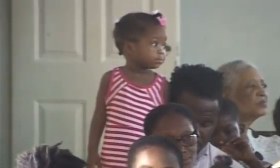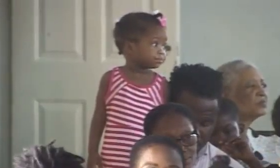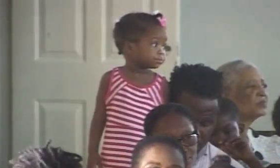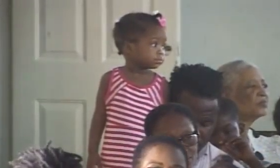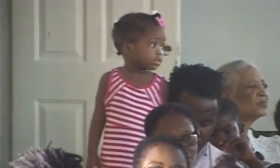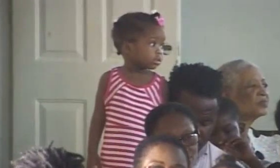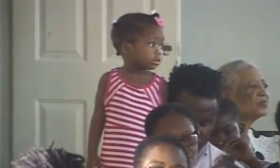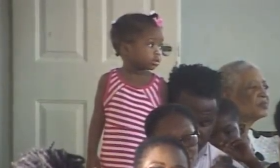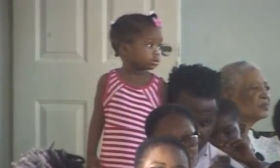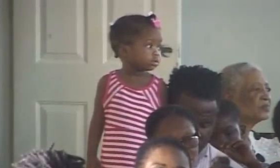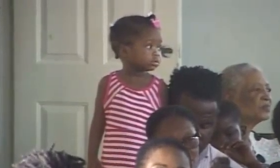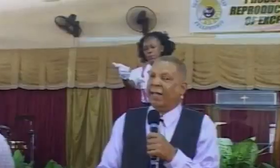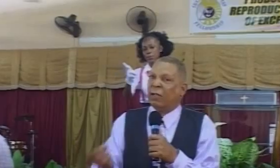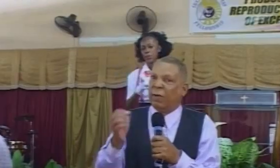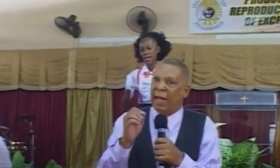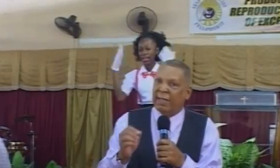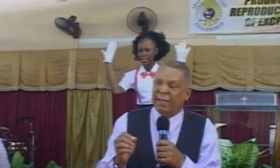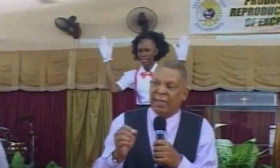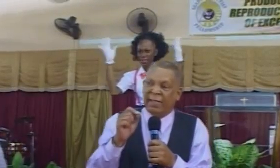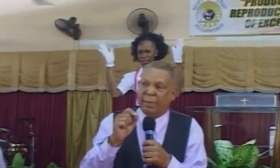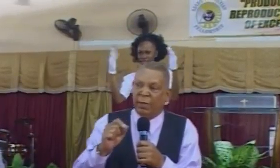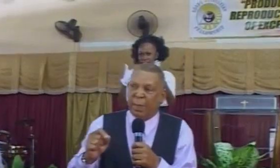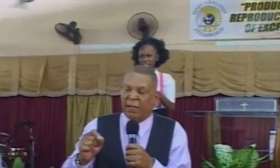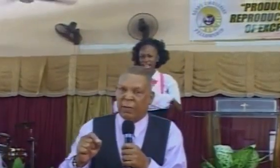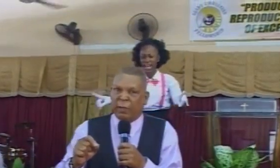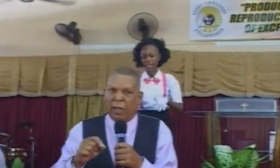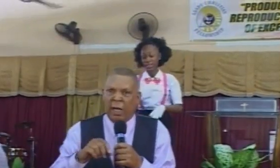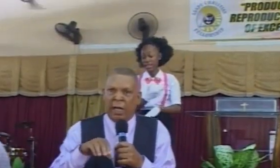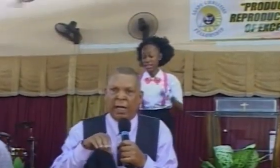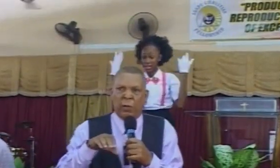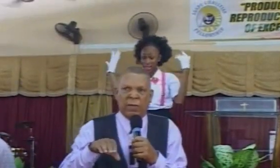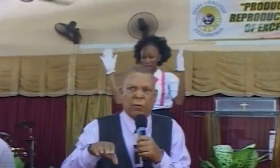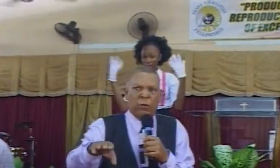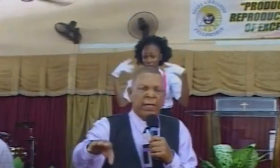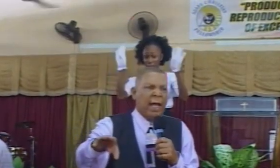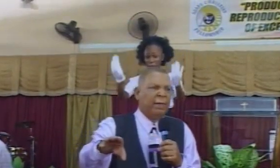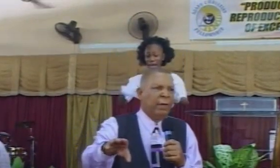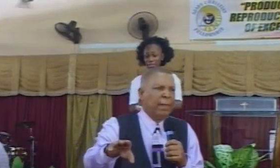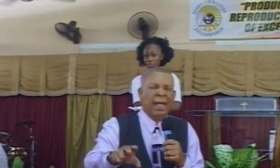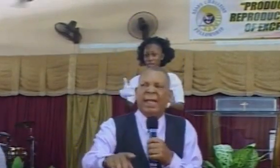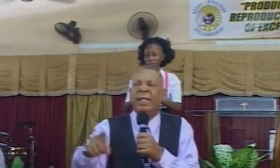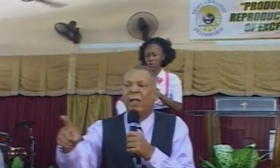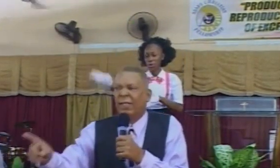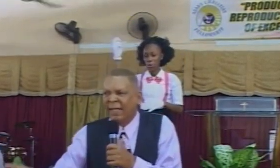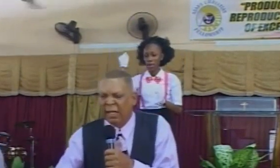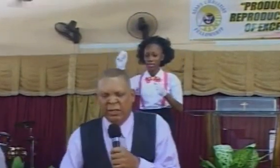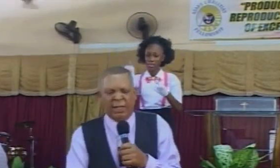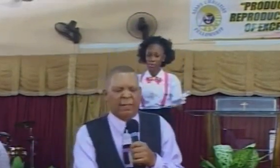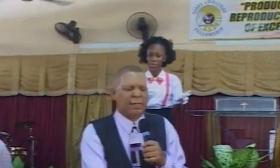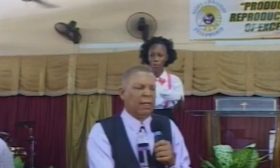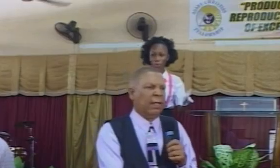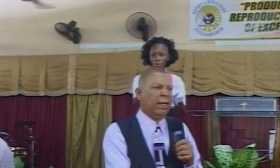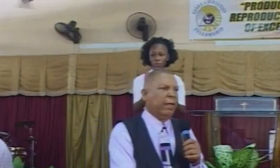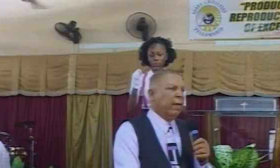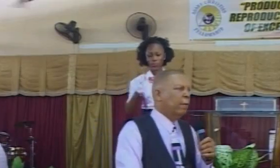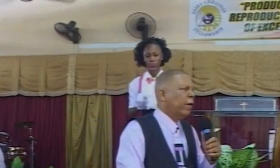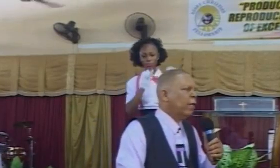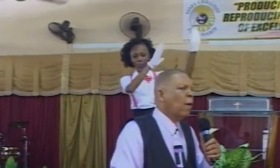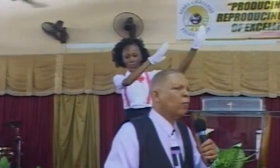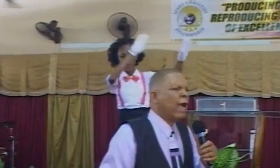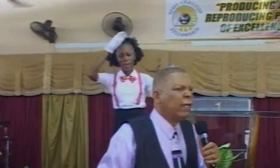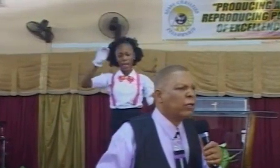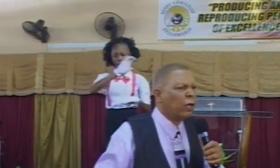And so they're celebrating Passover, not realizing as they celebrate Passover, it was the road to Calvary. They didn't understand Jesus.